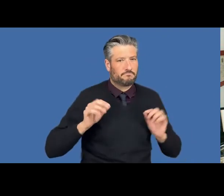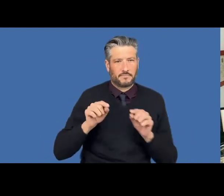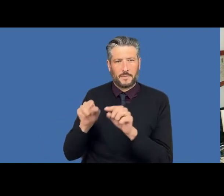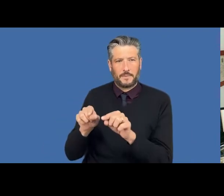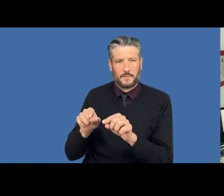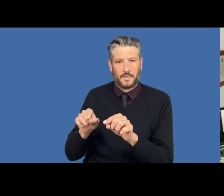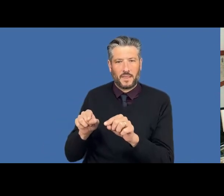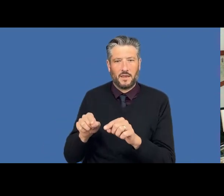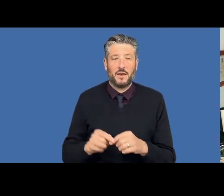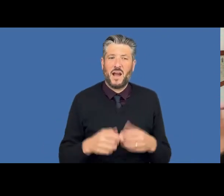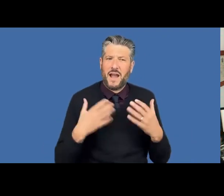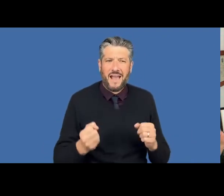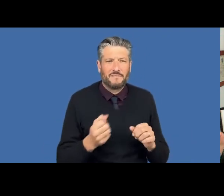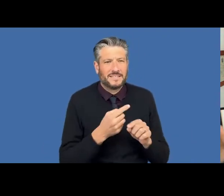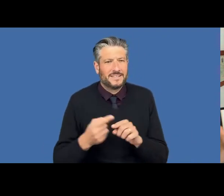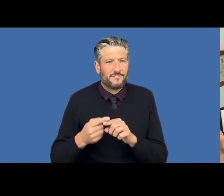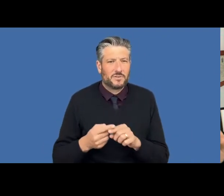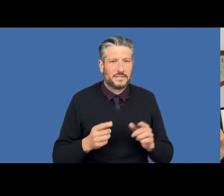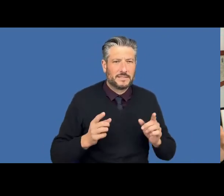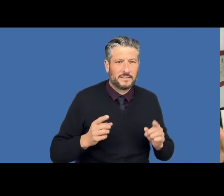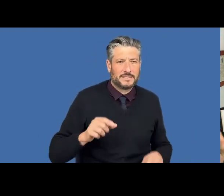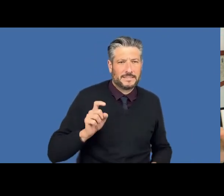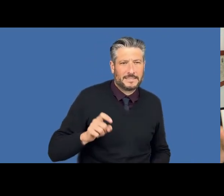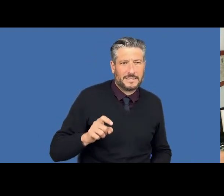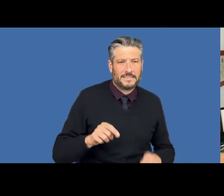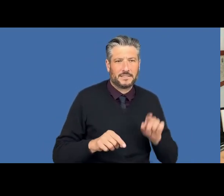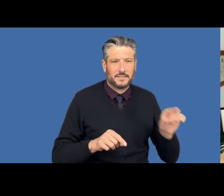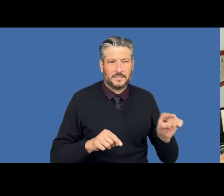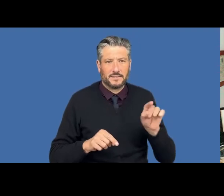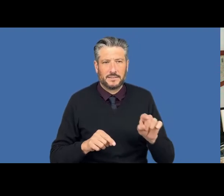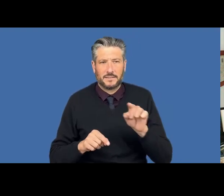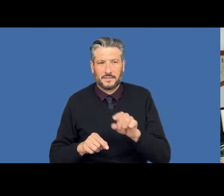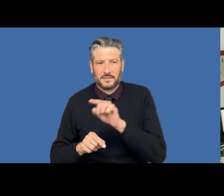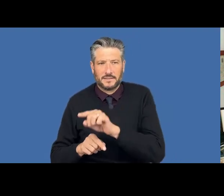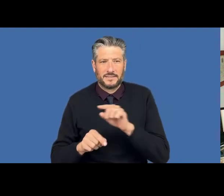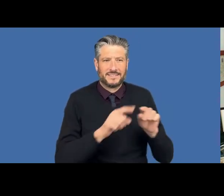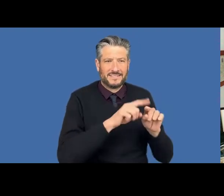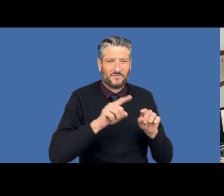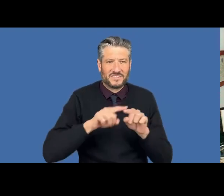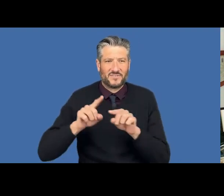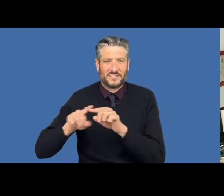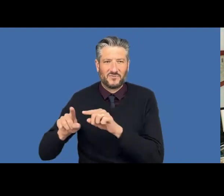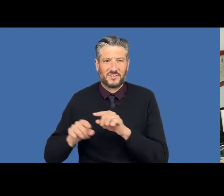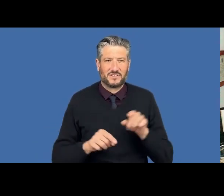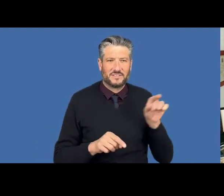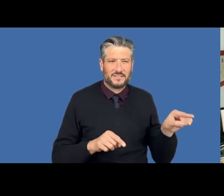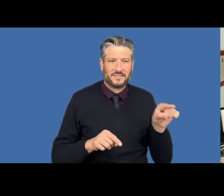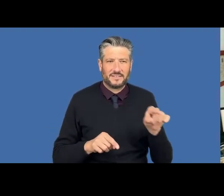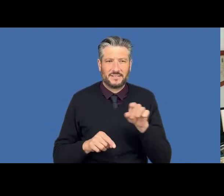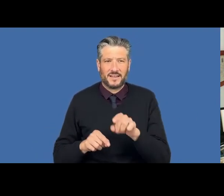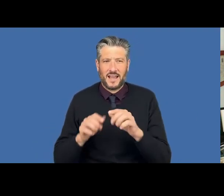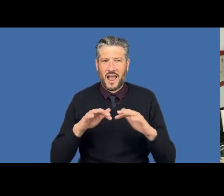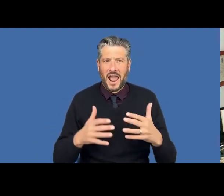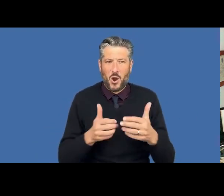needs. Therefore, you can't say you must do this because that will make it cognitively accessible, because there are different needs